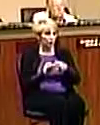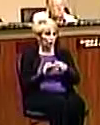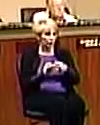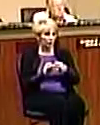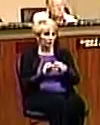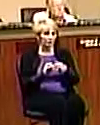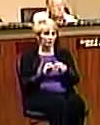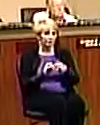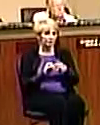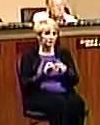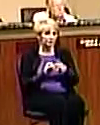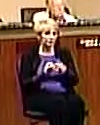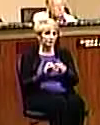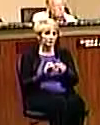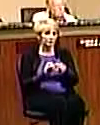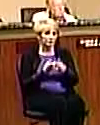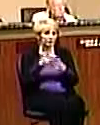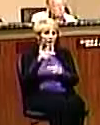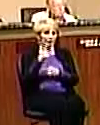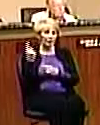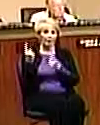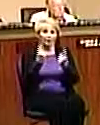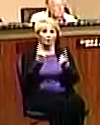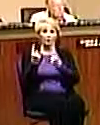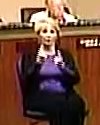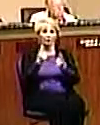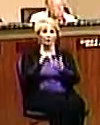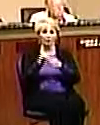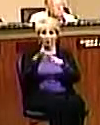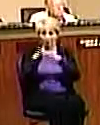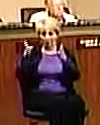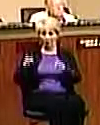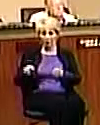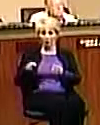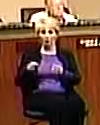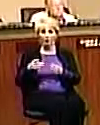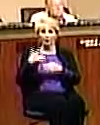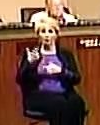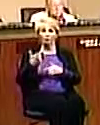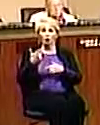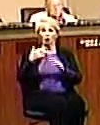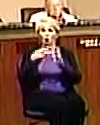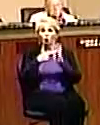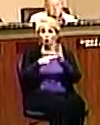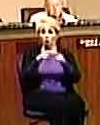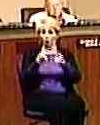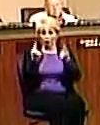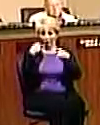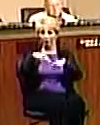the appearances, and they'll appear over here at this podium, and I'll give you the ground rules when y'all come back.